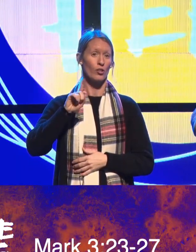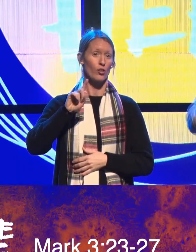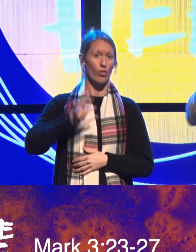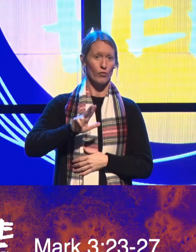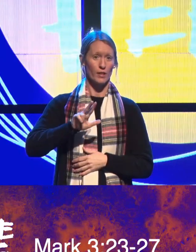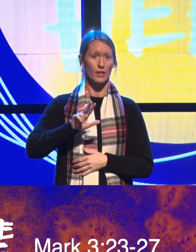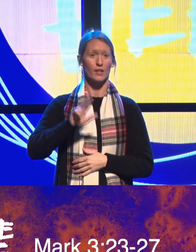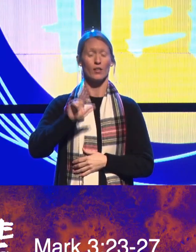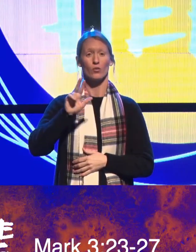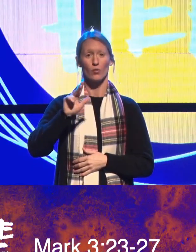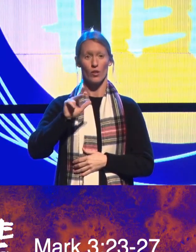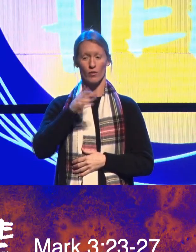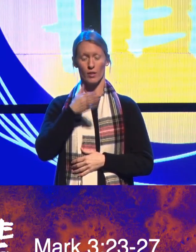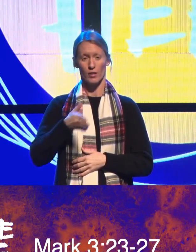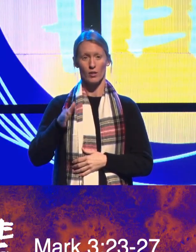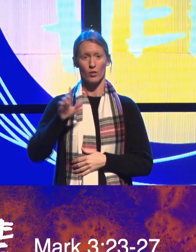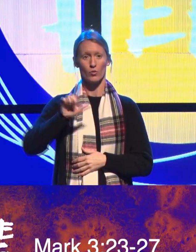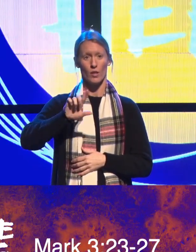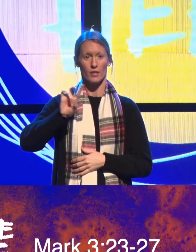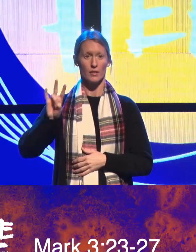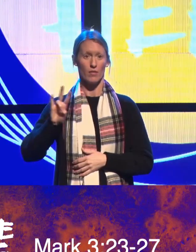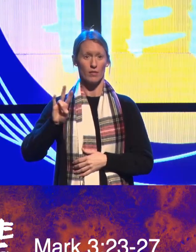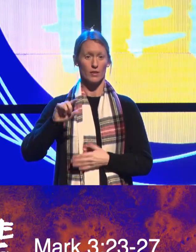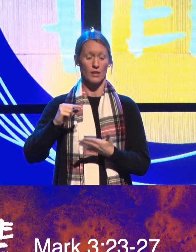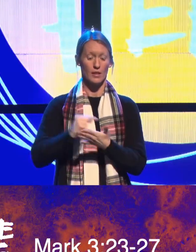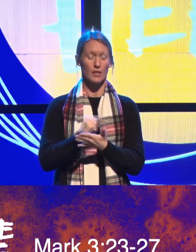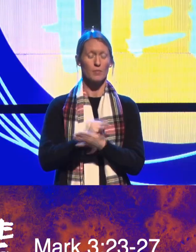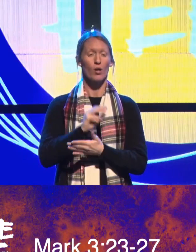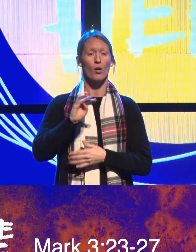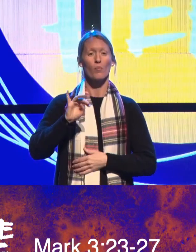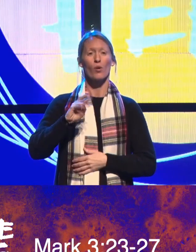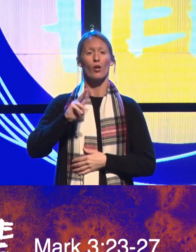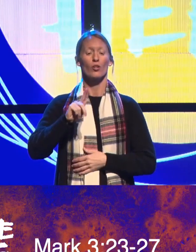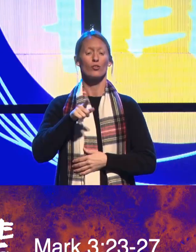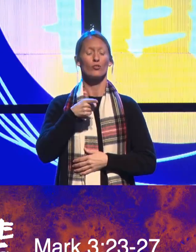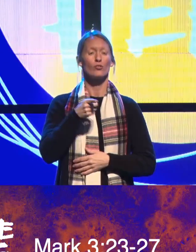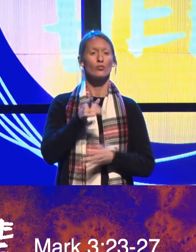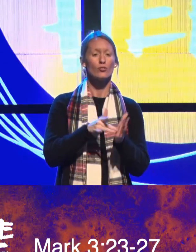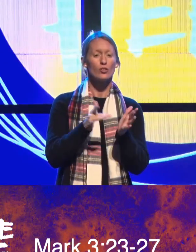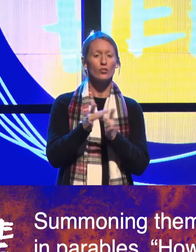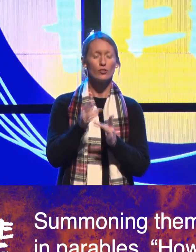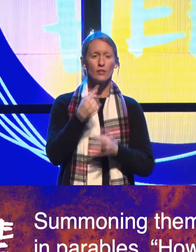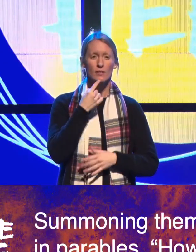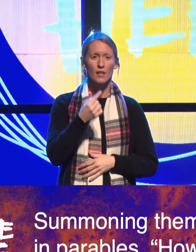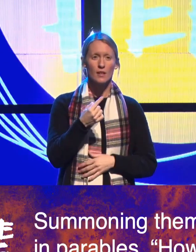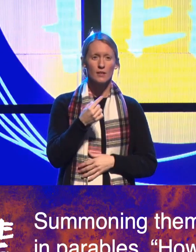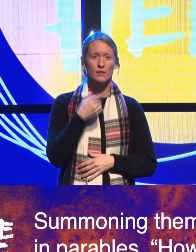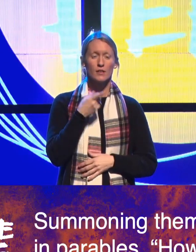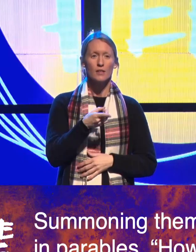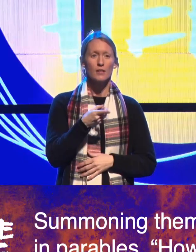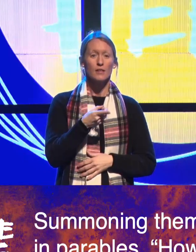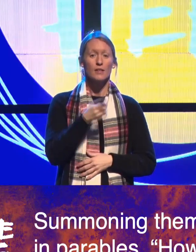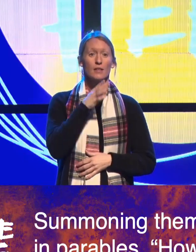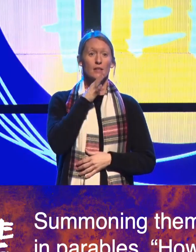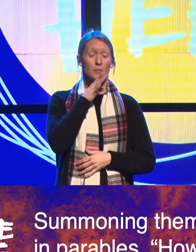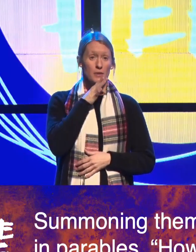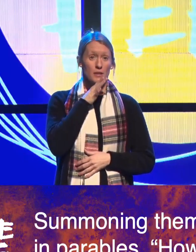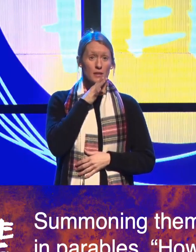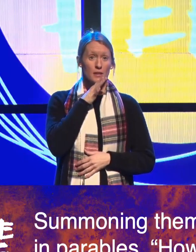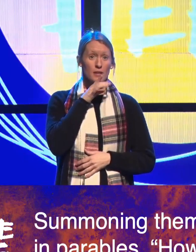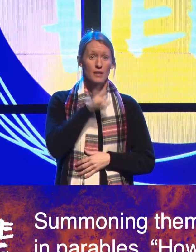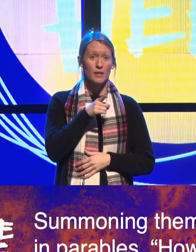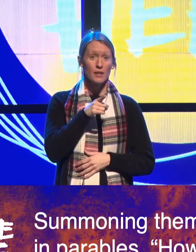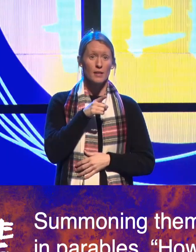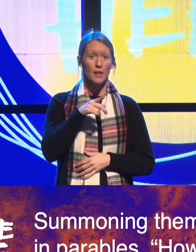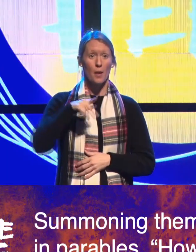Mark, Jesus says this. He's talking to him, and he's speaking in a parable. Okay? What